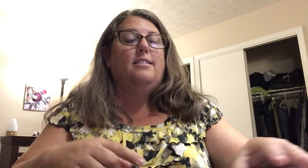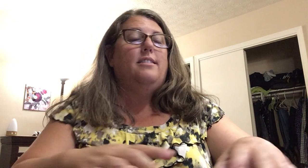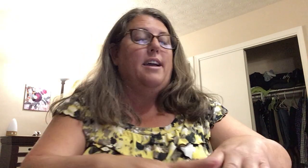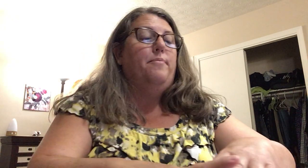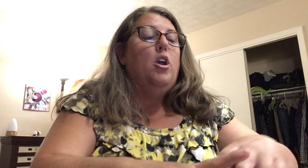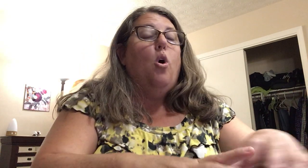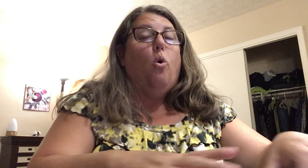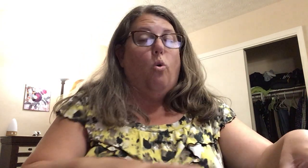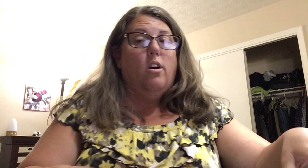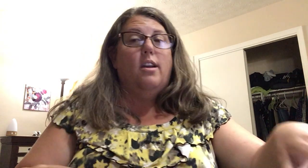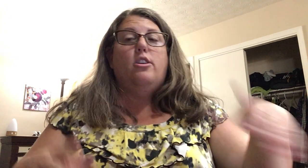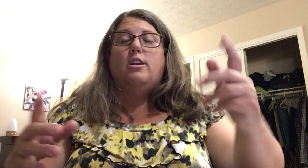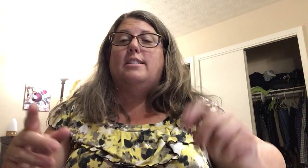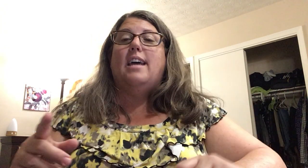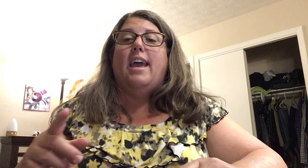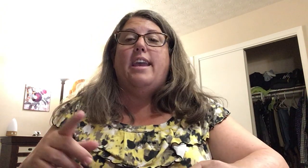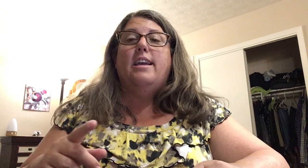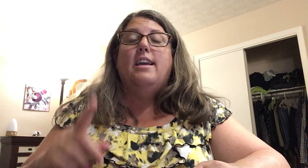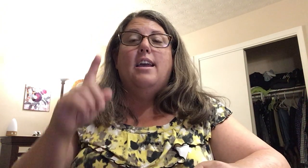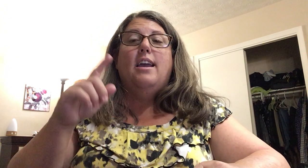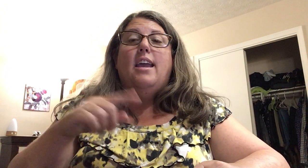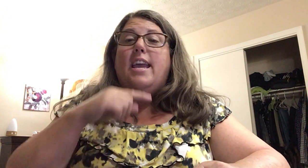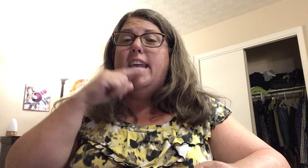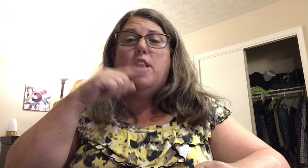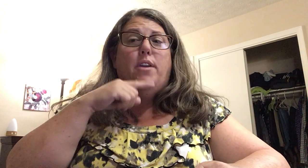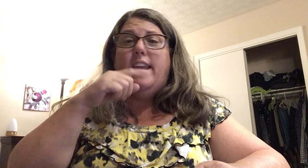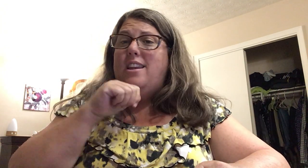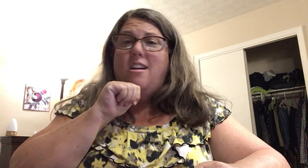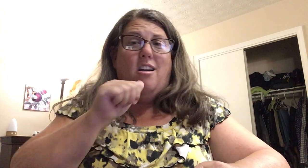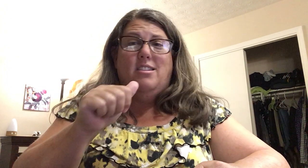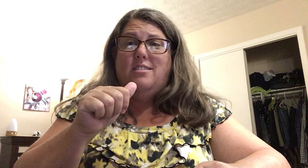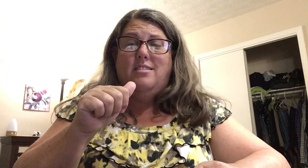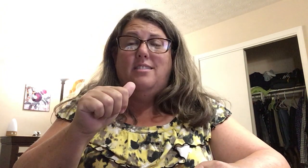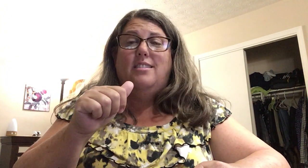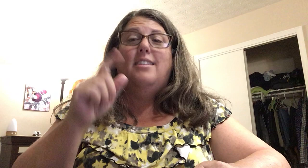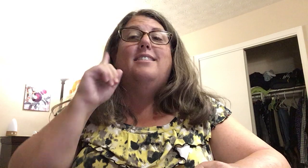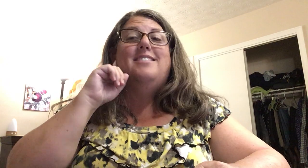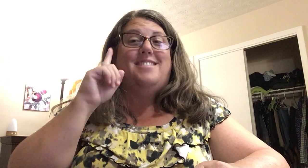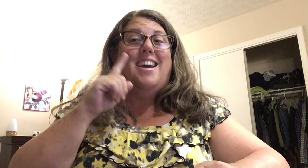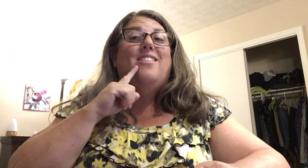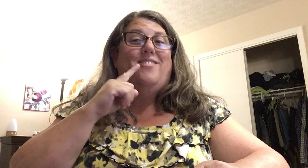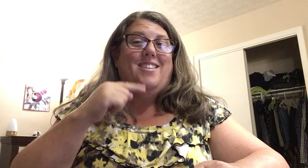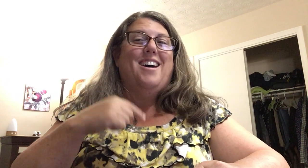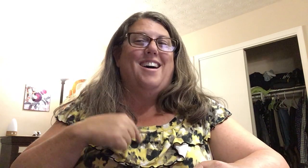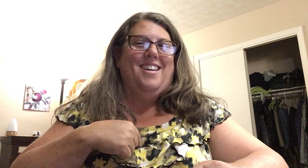yeah. Or you could say, hearing, not, deaf, I.